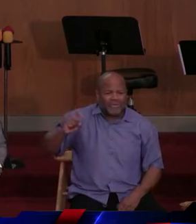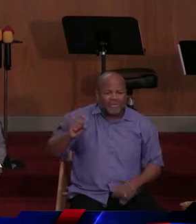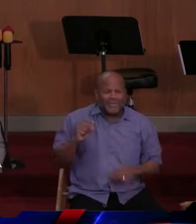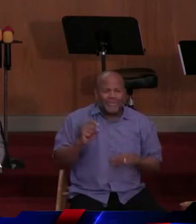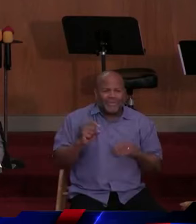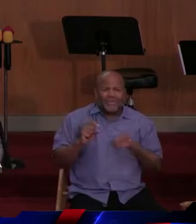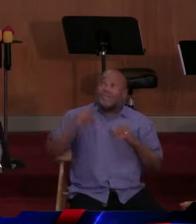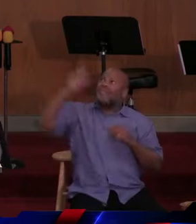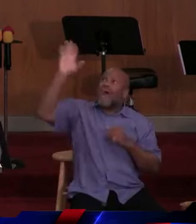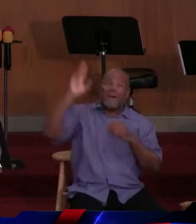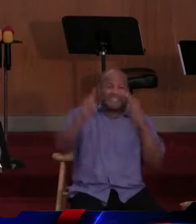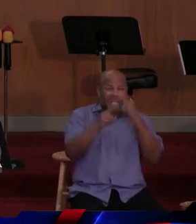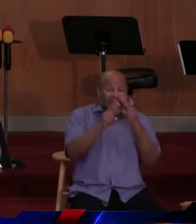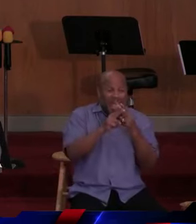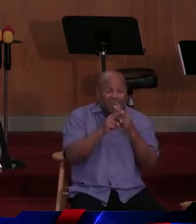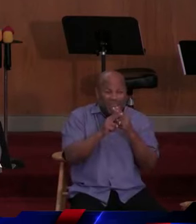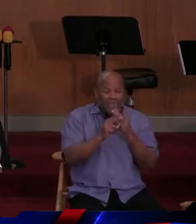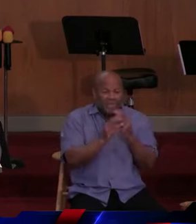name.